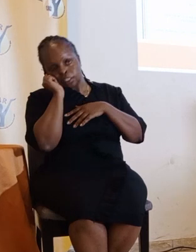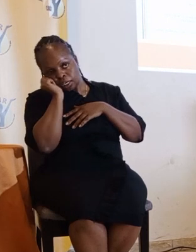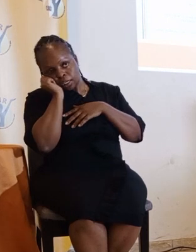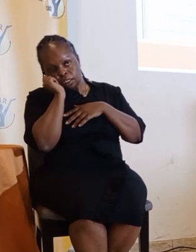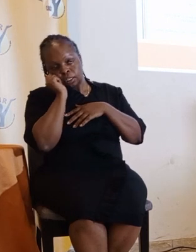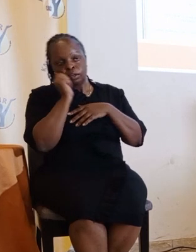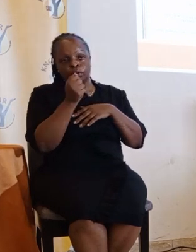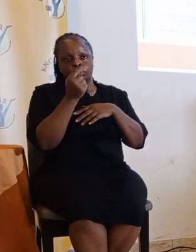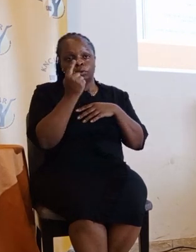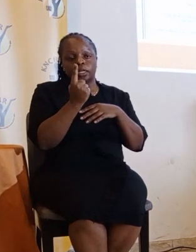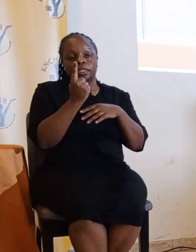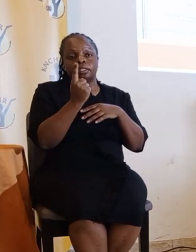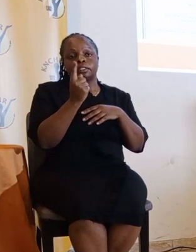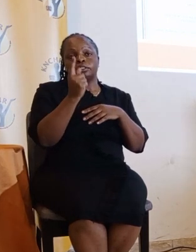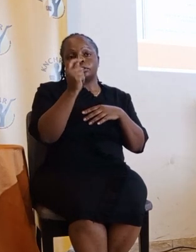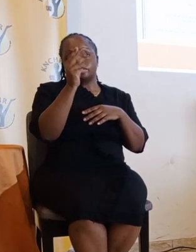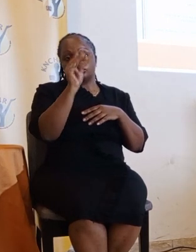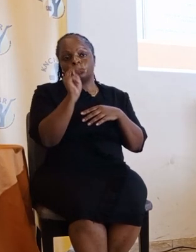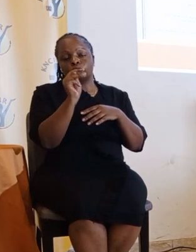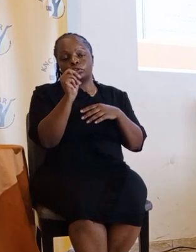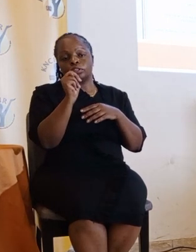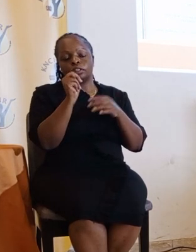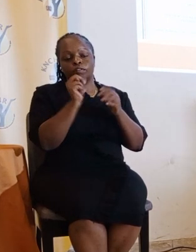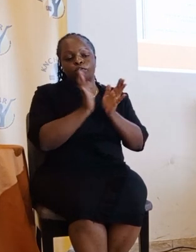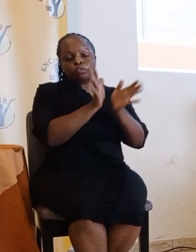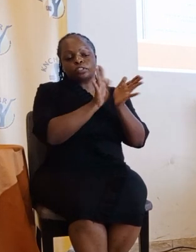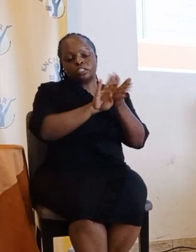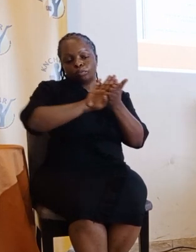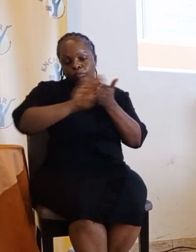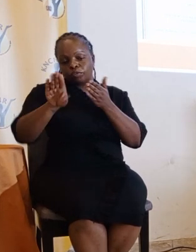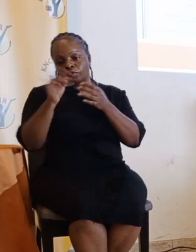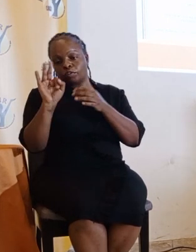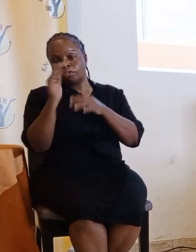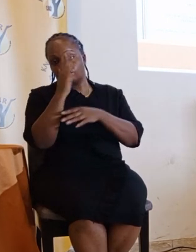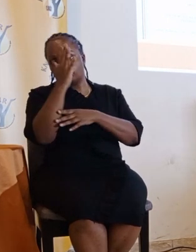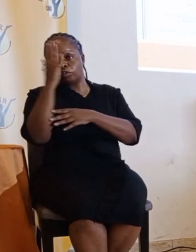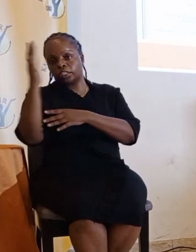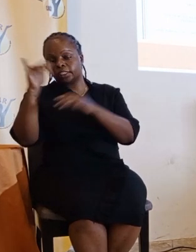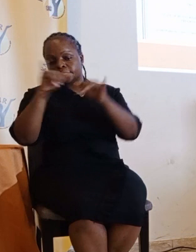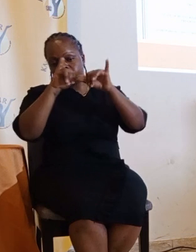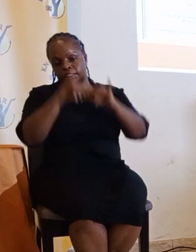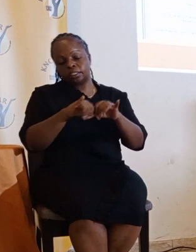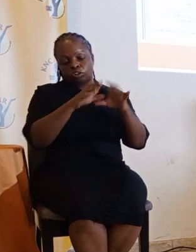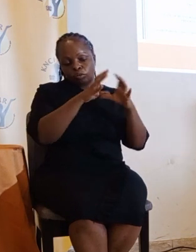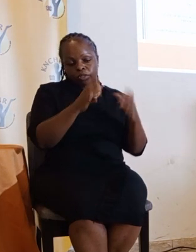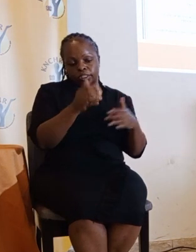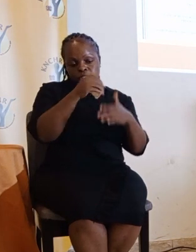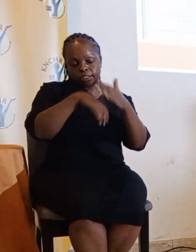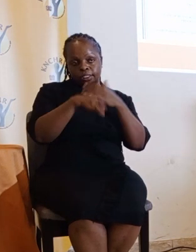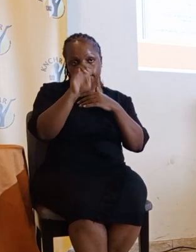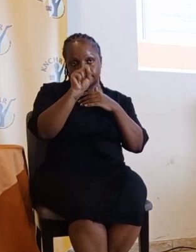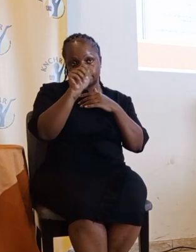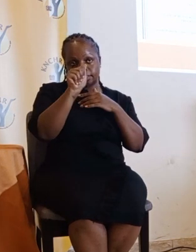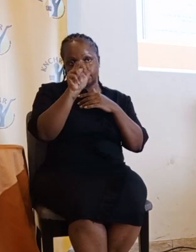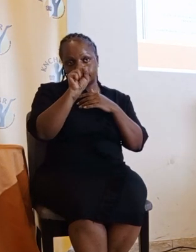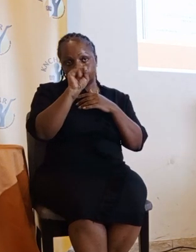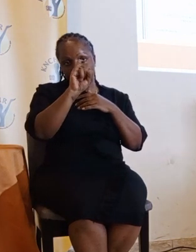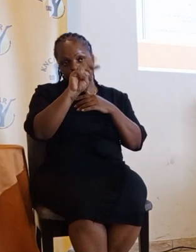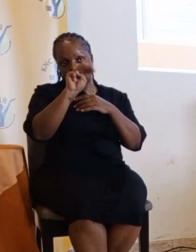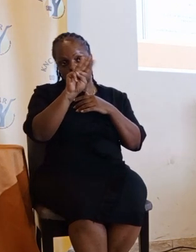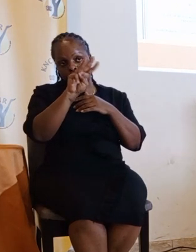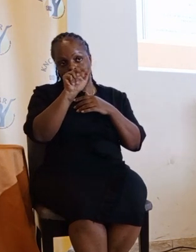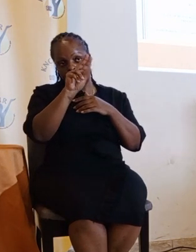the wanton forced evictions of the forest-dwelling communities in Sasimwani and Kareta areas